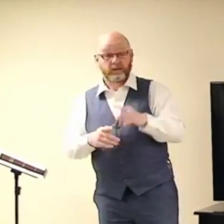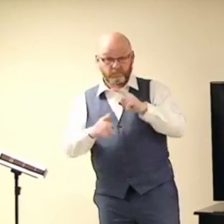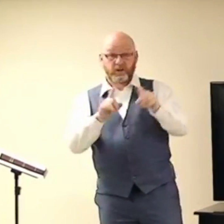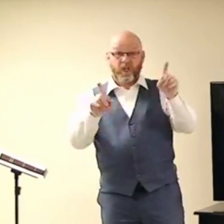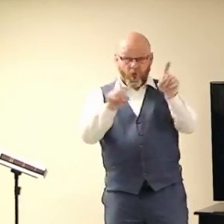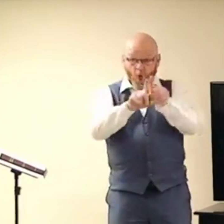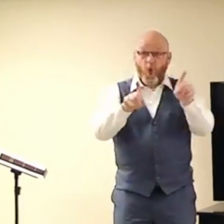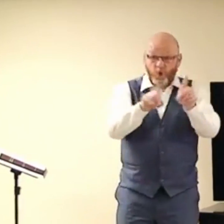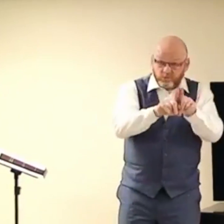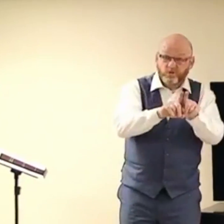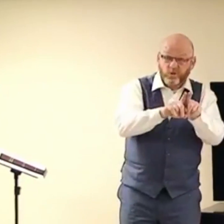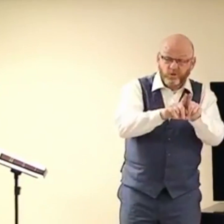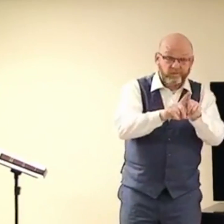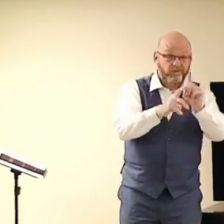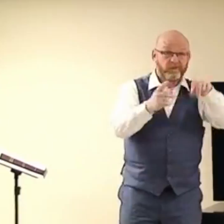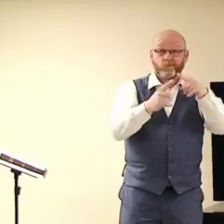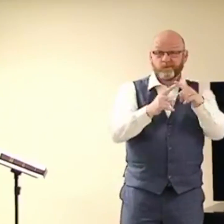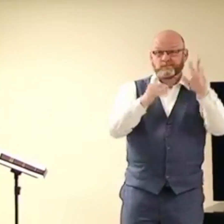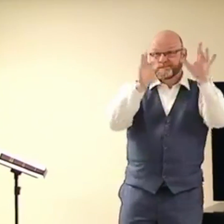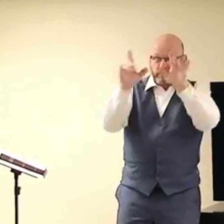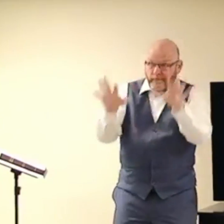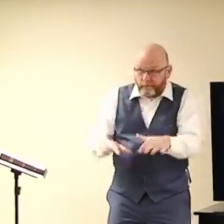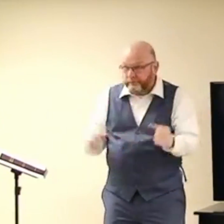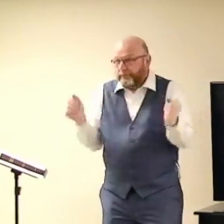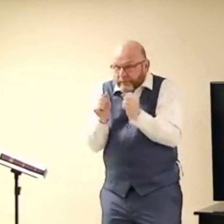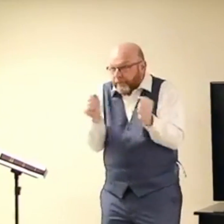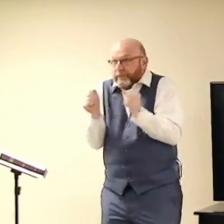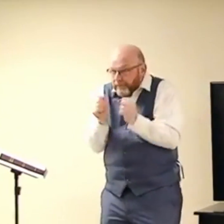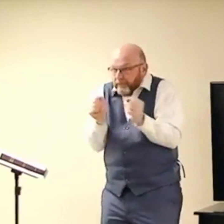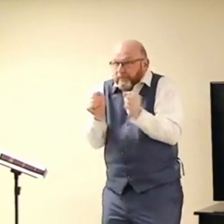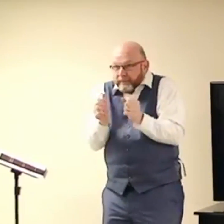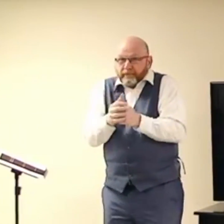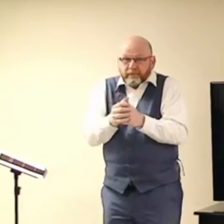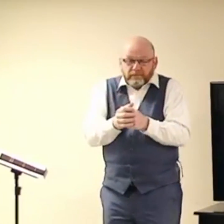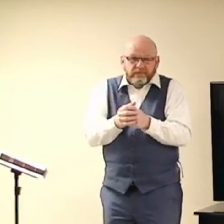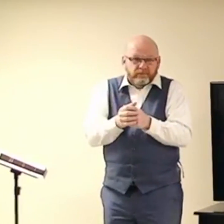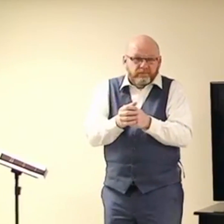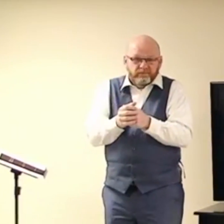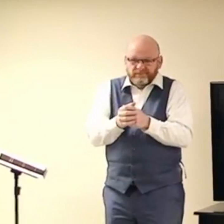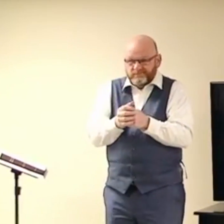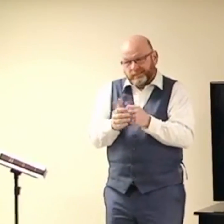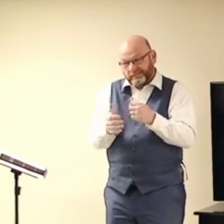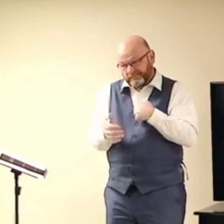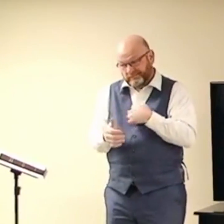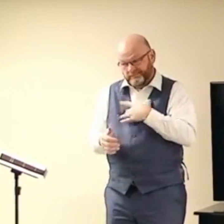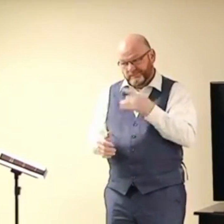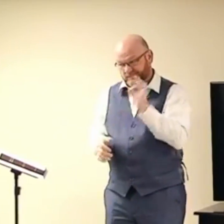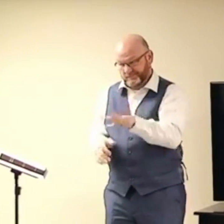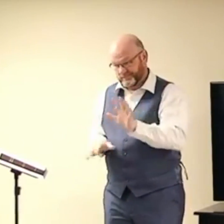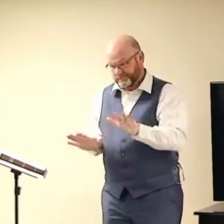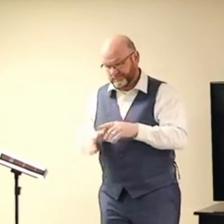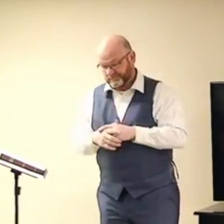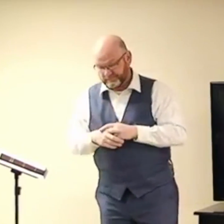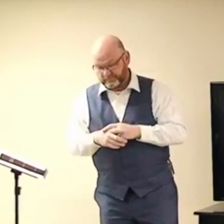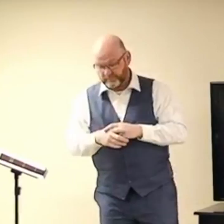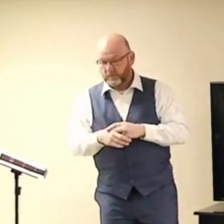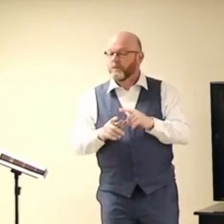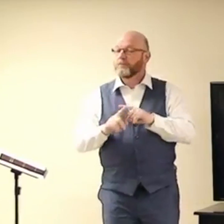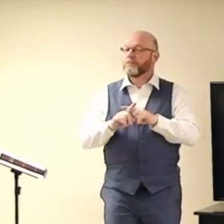And we need to be thankful for the beautiful creation God made. He also made rain. He made cold weather. I'm not sure I like